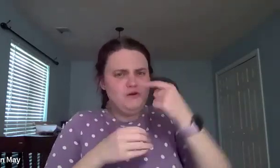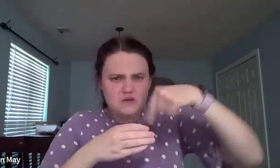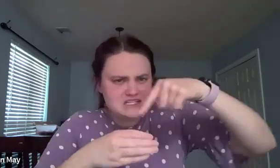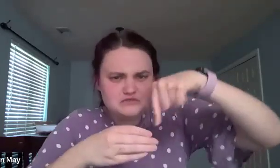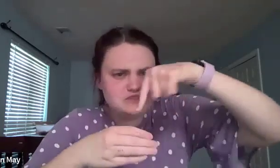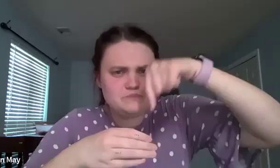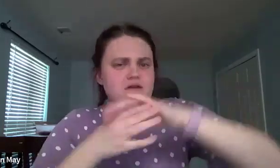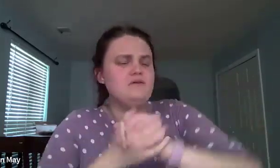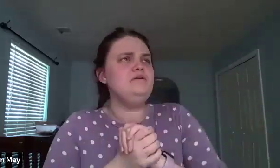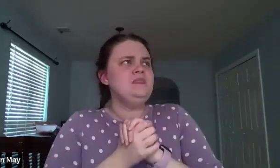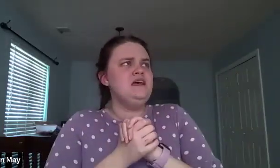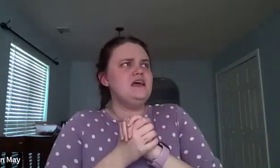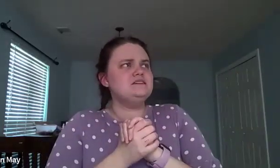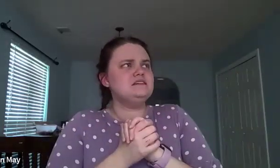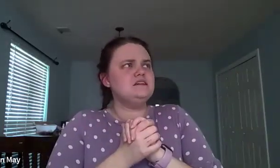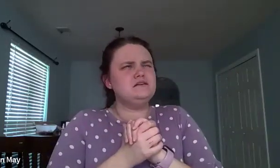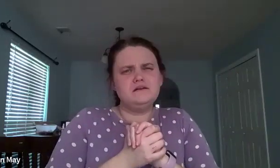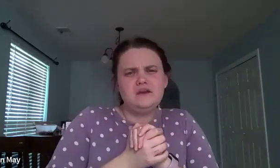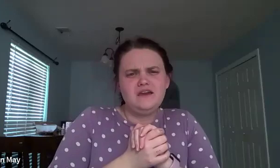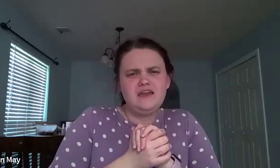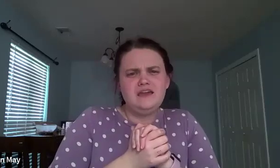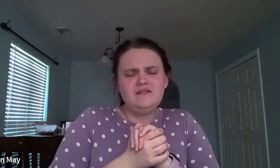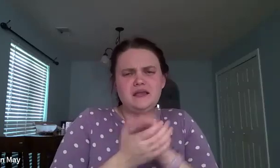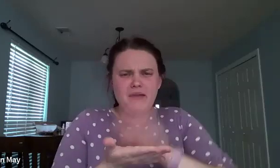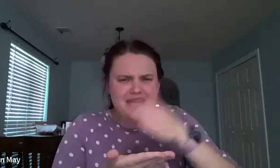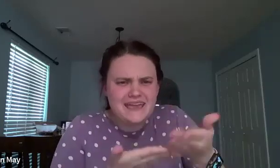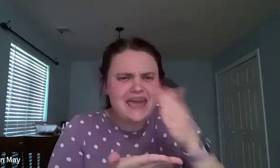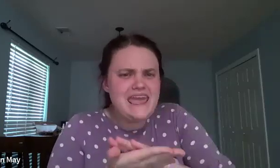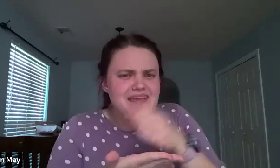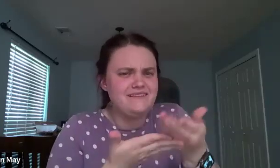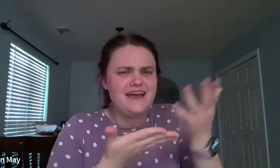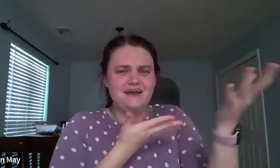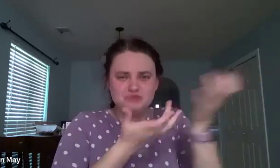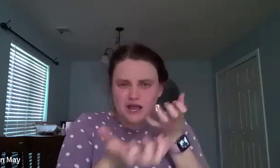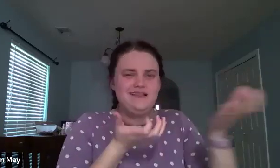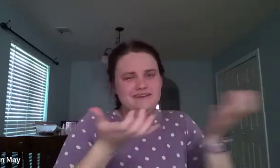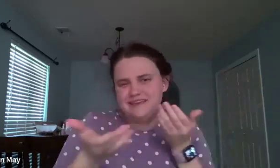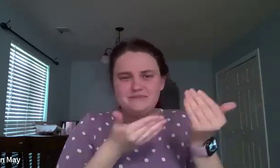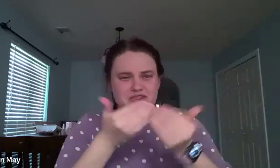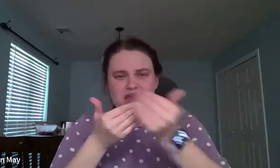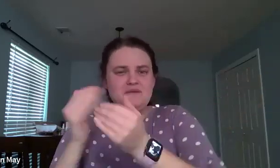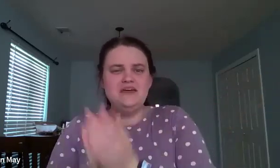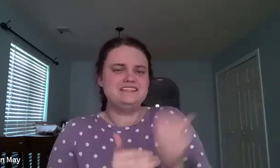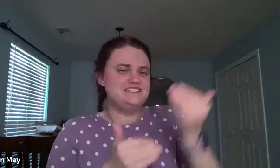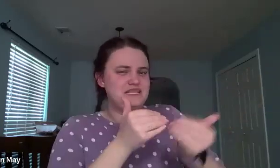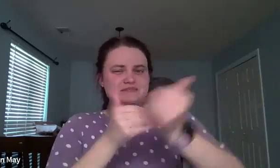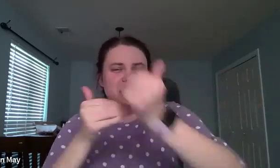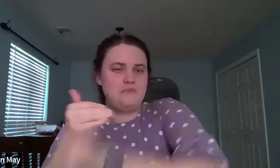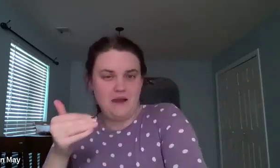it wasn't a spiral. And I was like, okay, like a pancake? Like I'm trying to like get with him because he just keeps saying